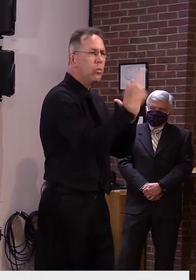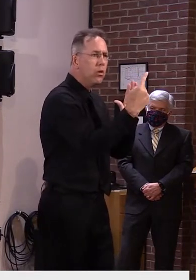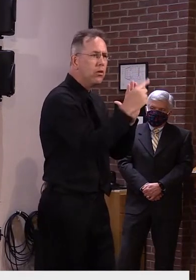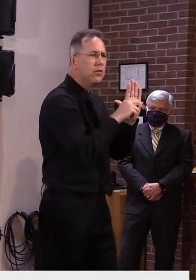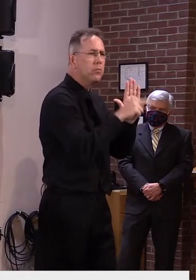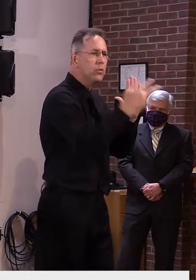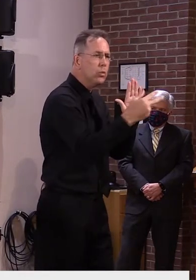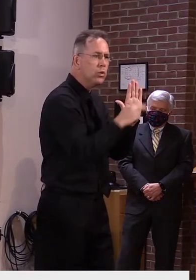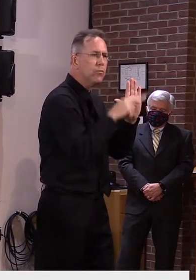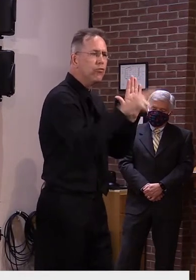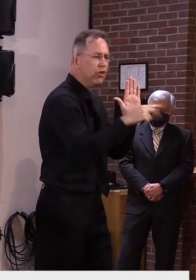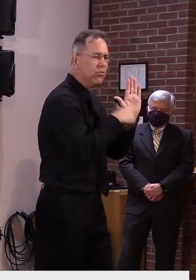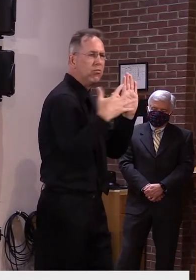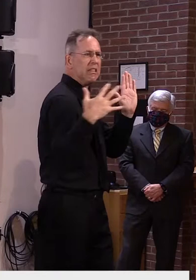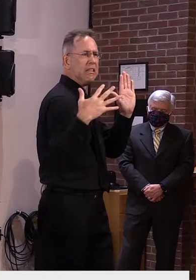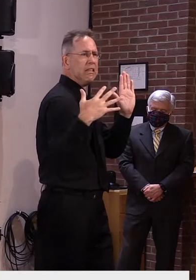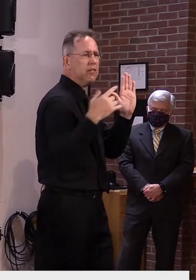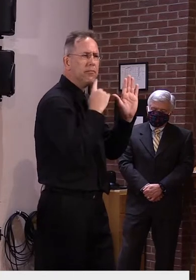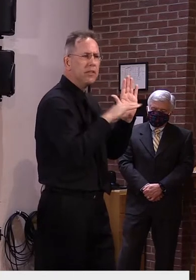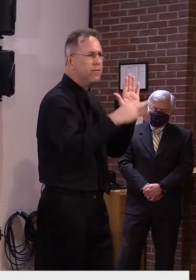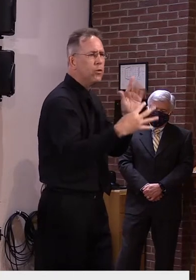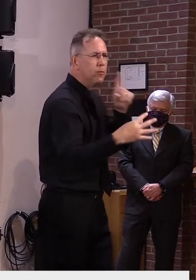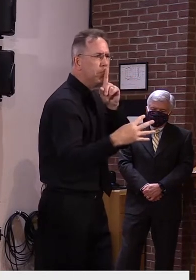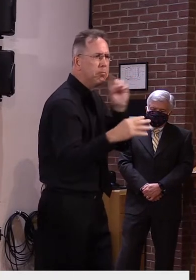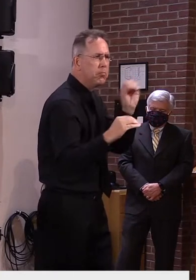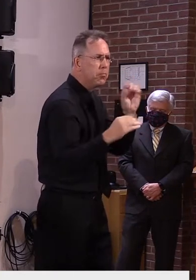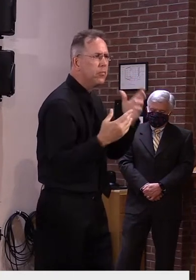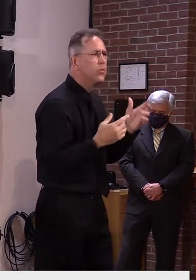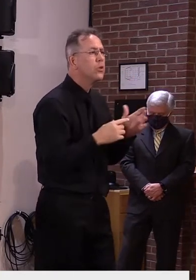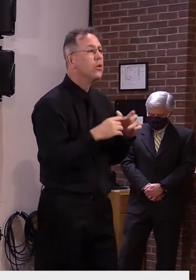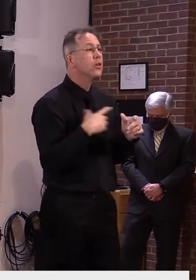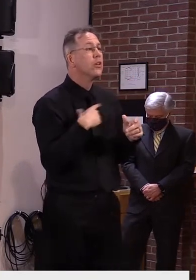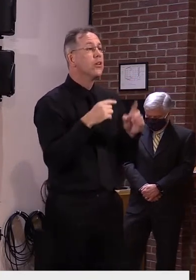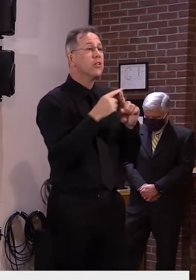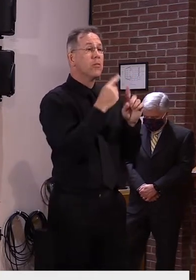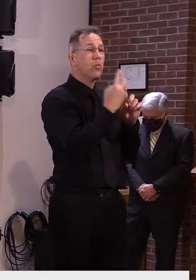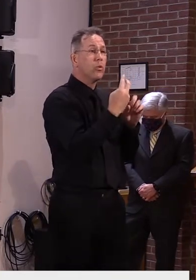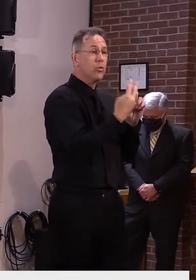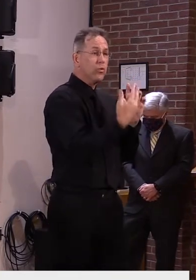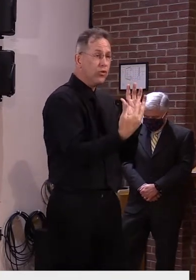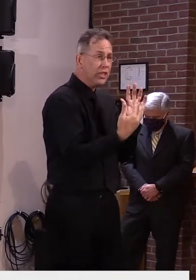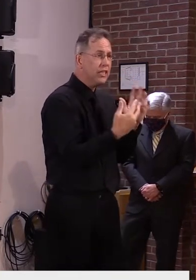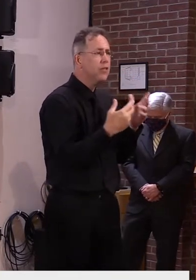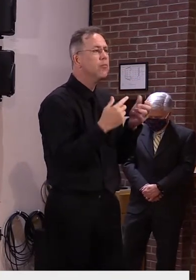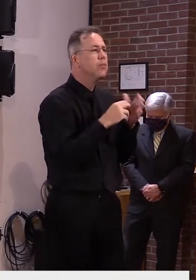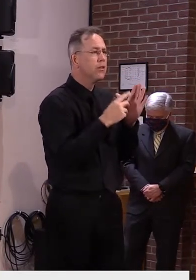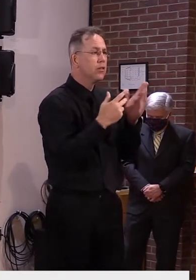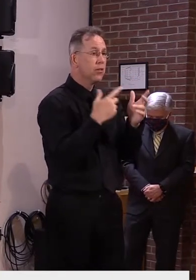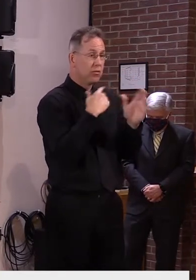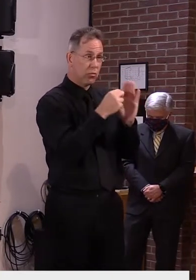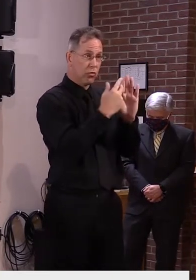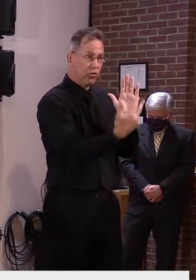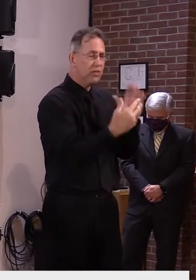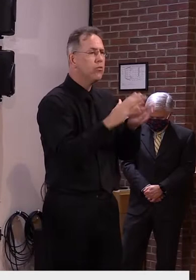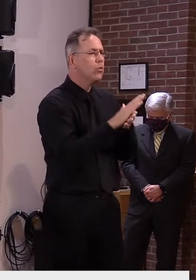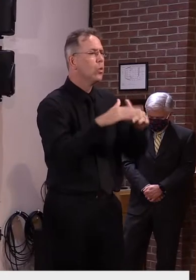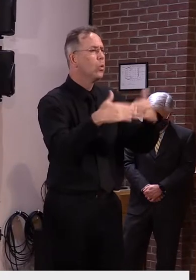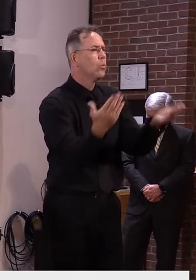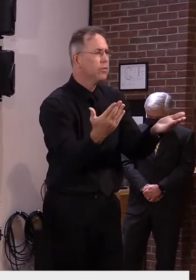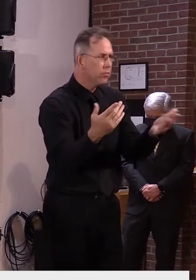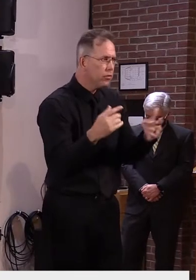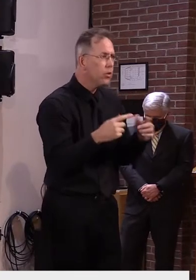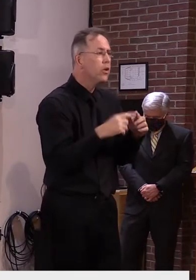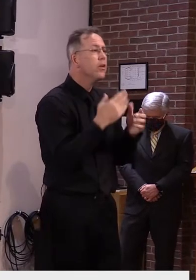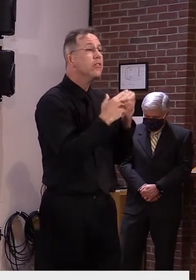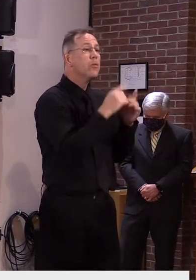like we saw in the spring. Steps two and three speak to schools being open with some form of in-person instruction, with step